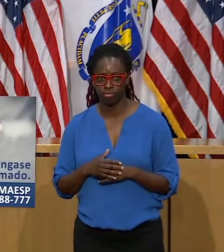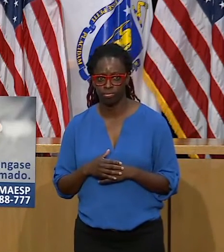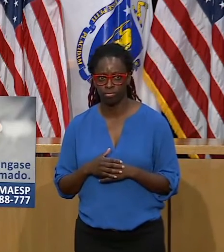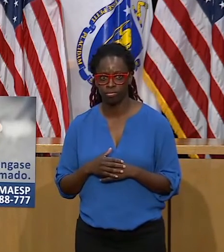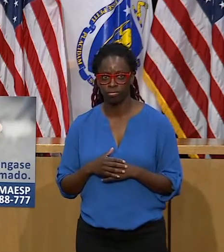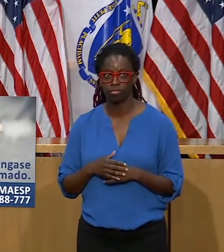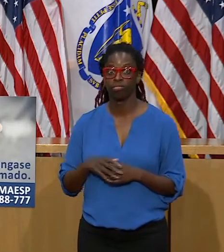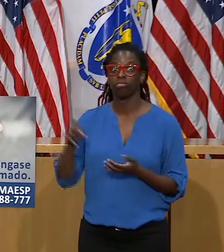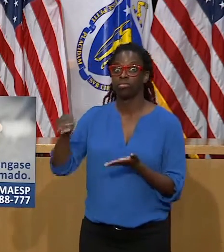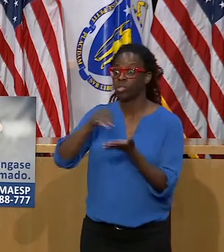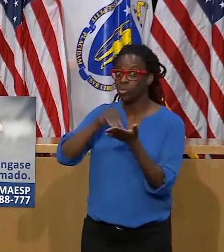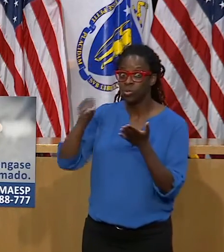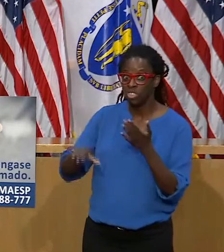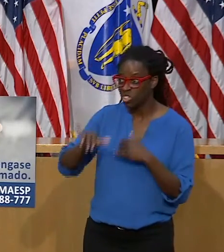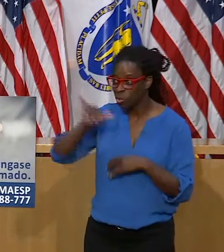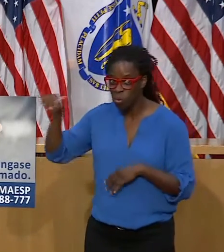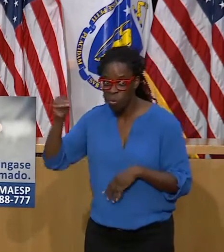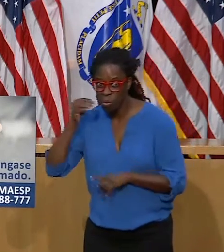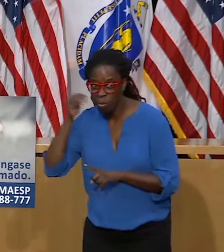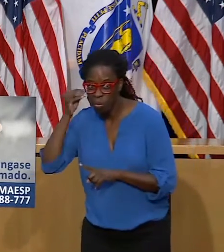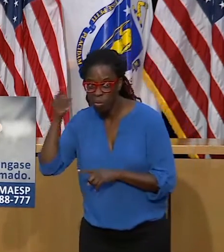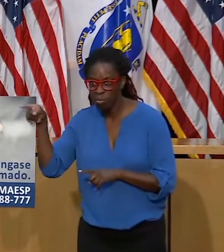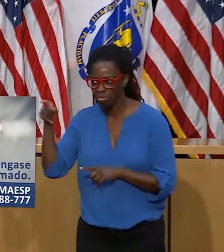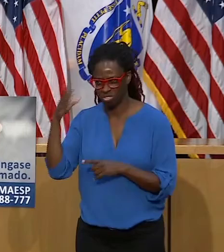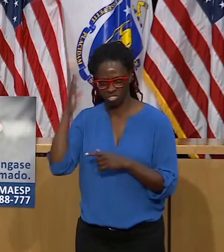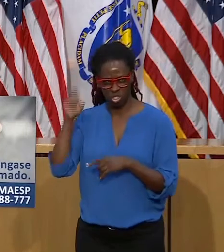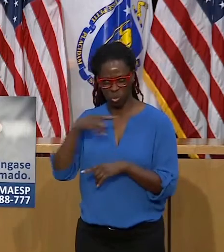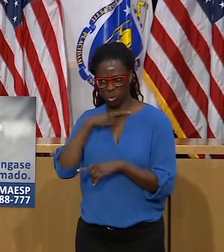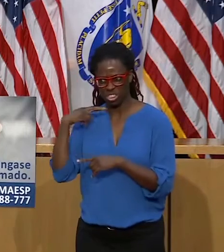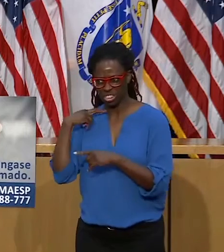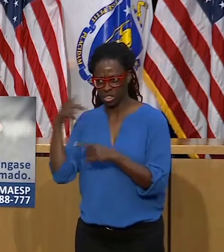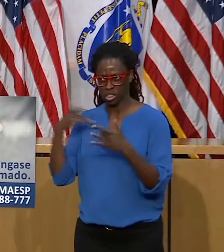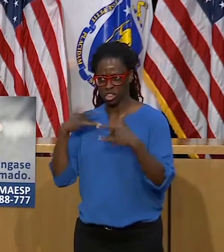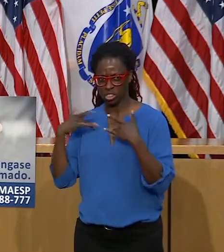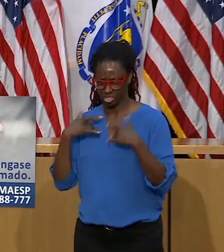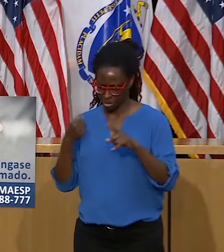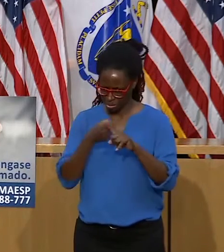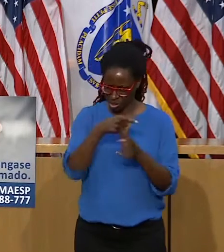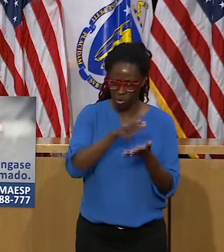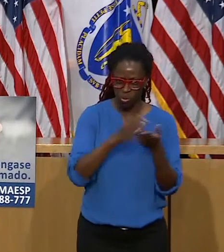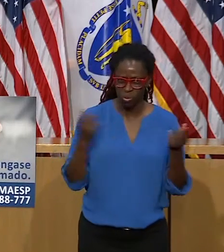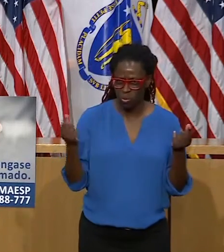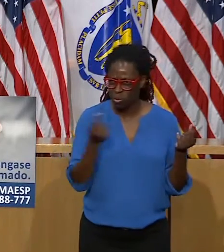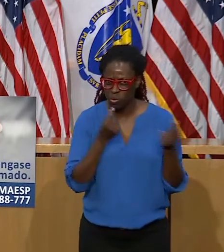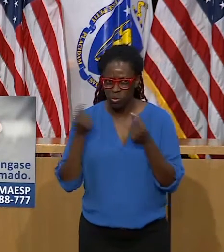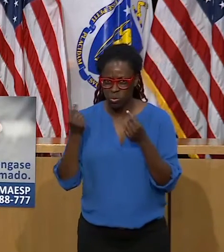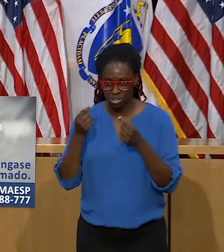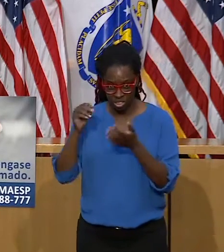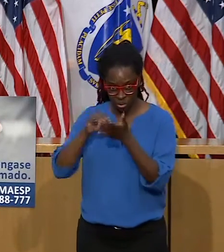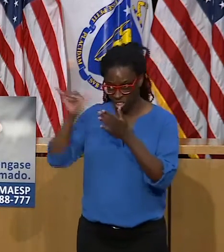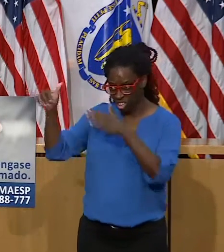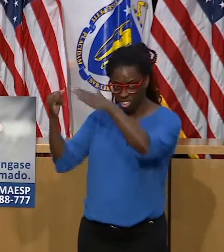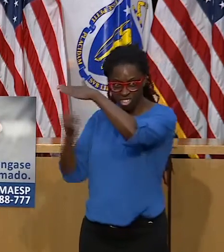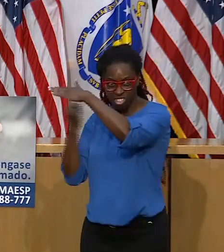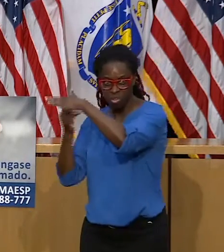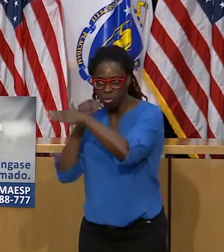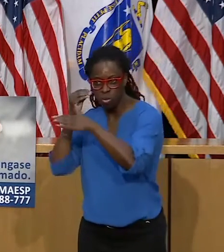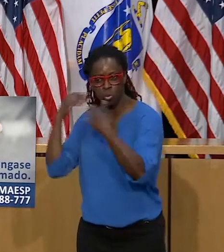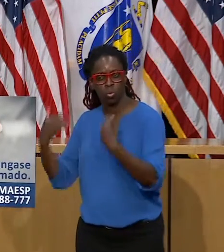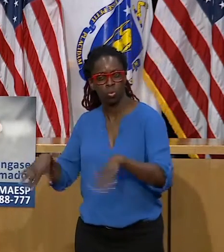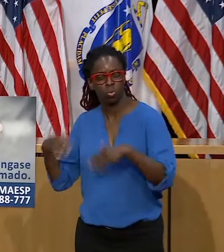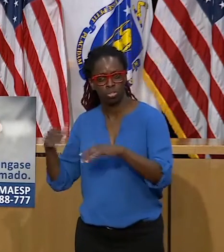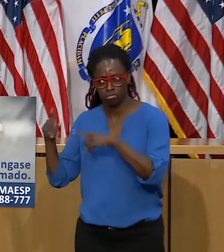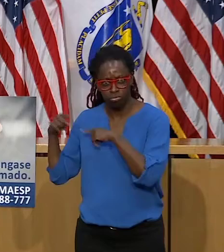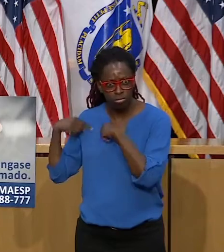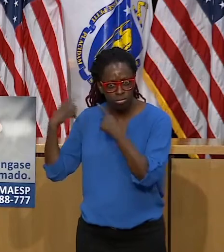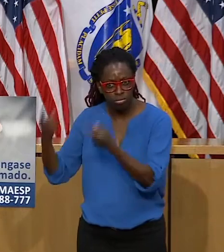out of the classroom. Continued isolation poses very real risks to our kids' mental and physical health and